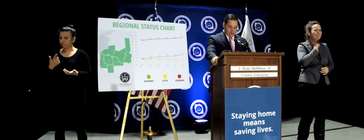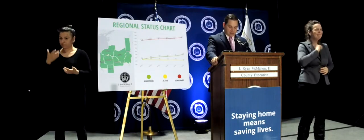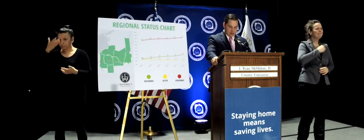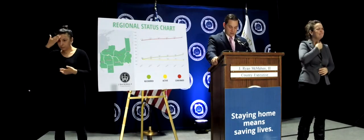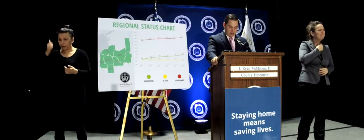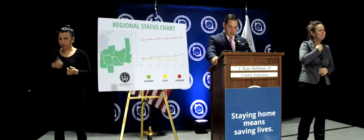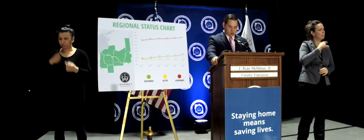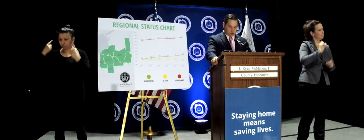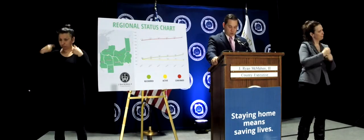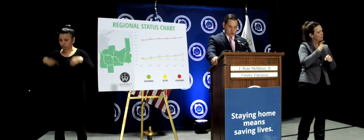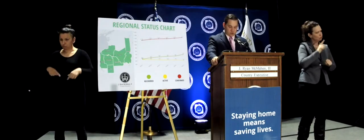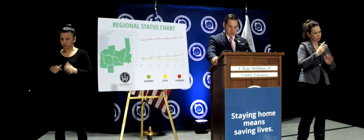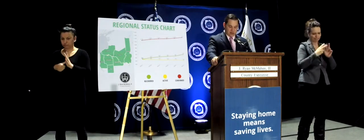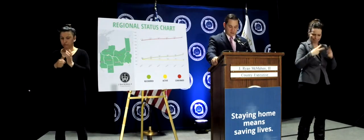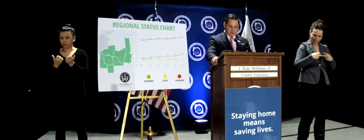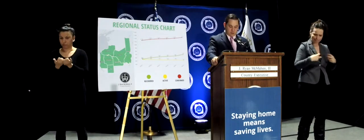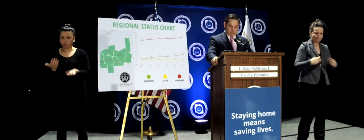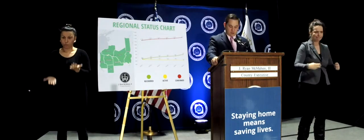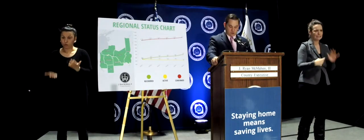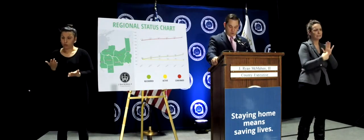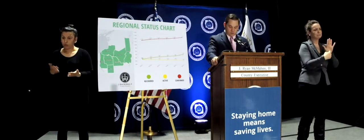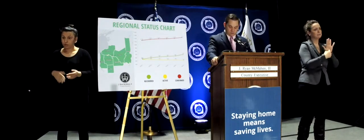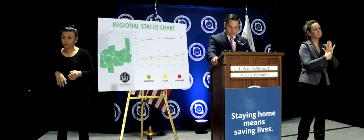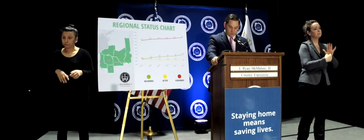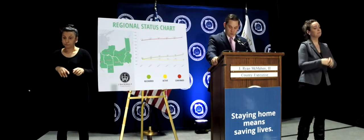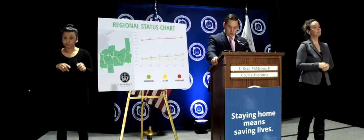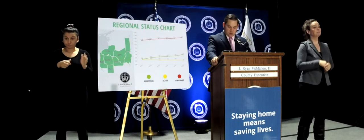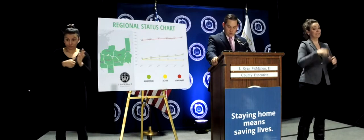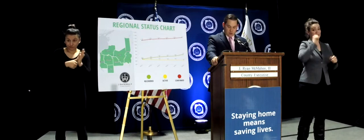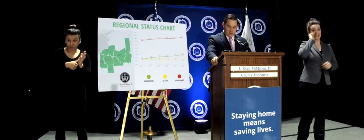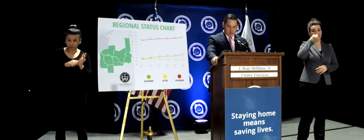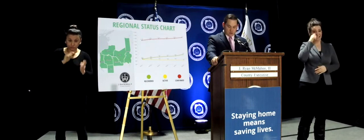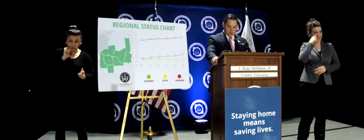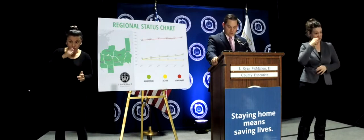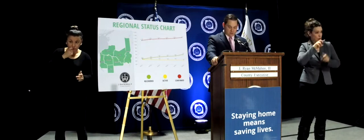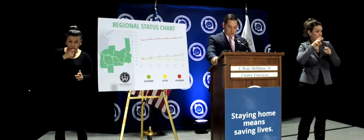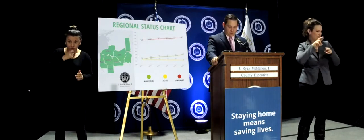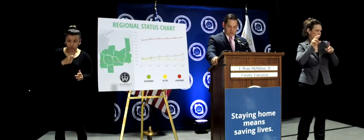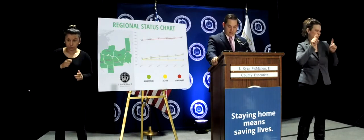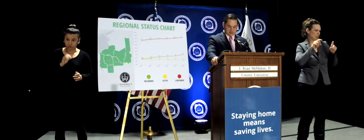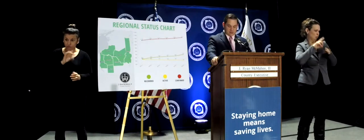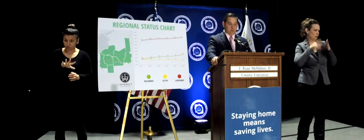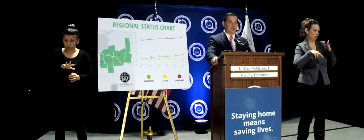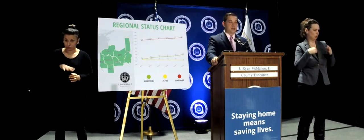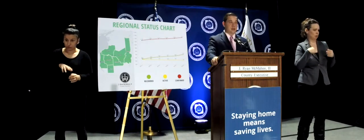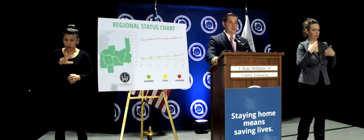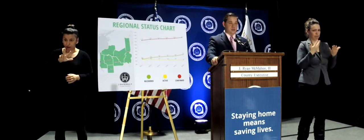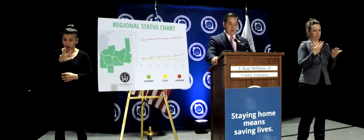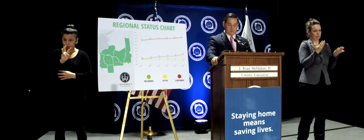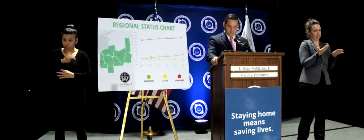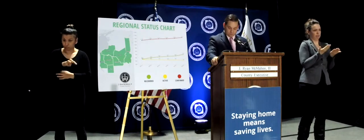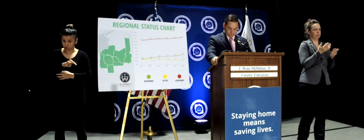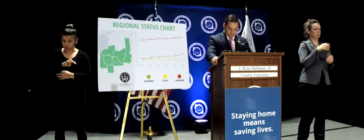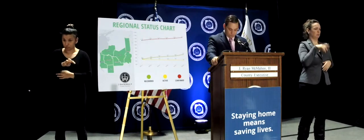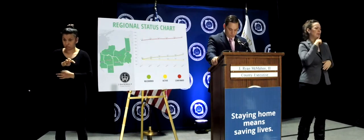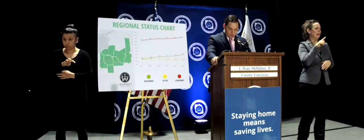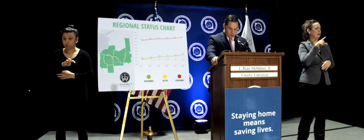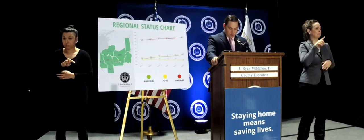we have 8,922 tests that have been administered, and we had 274 tests completed yesterday.